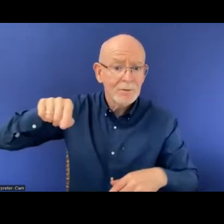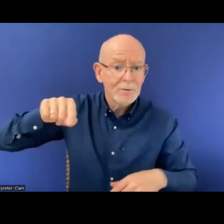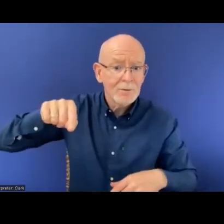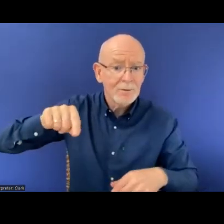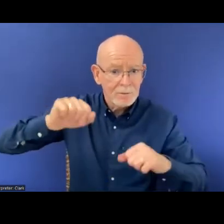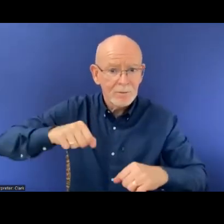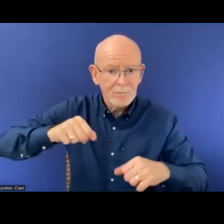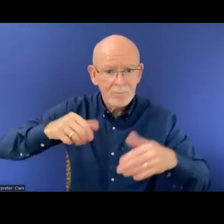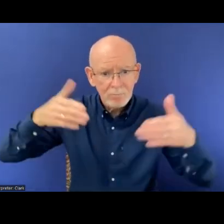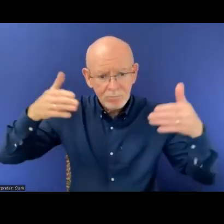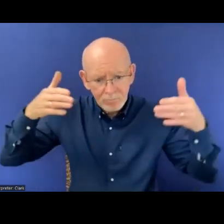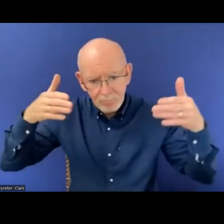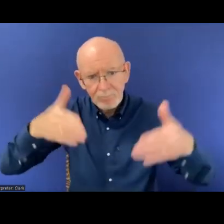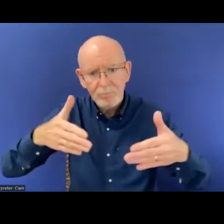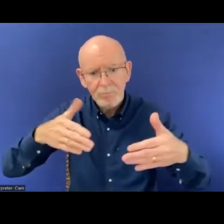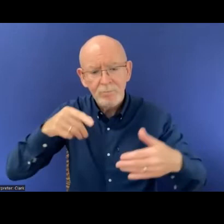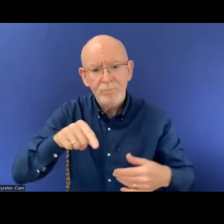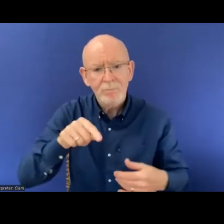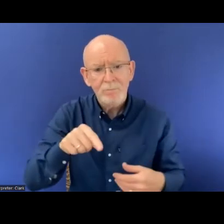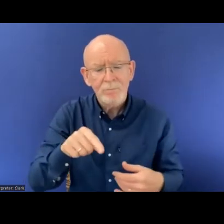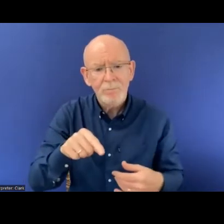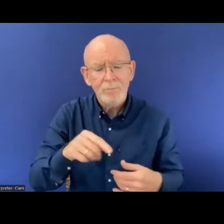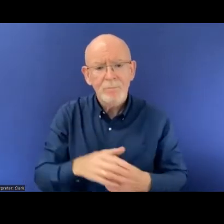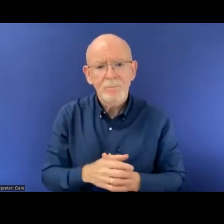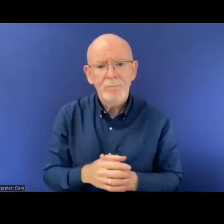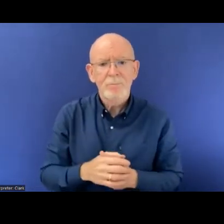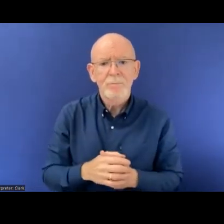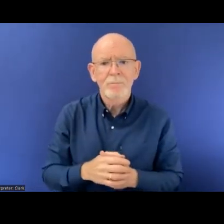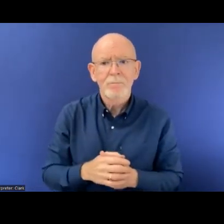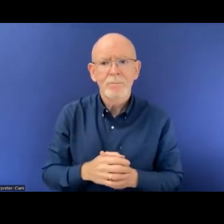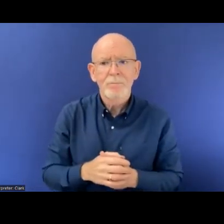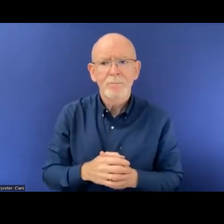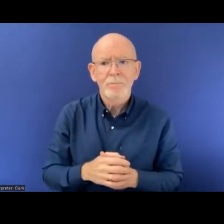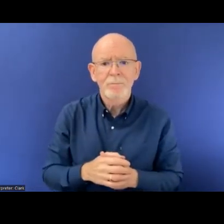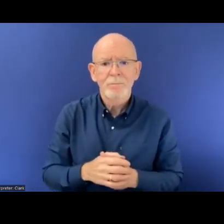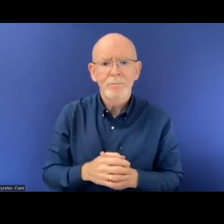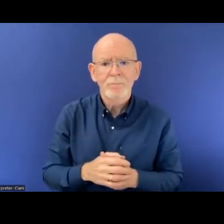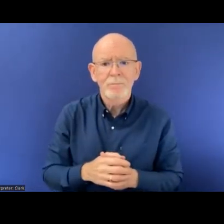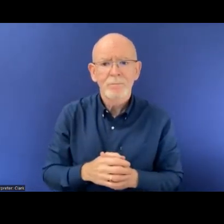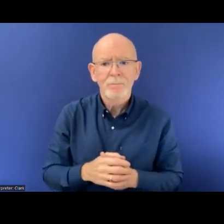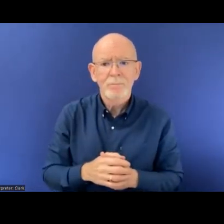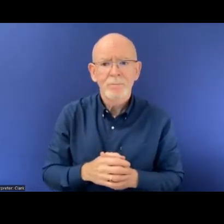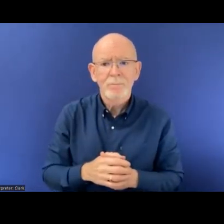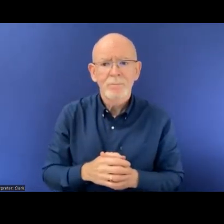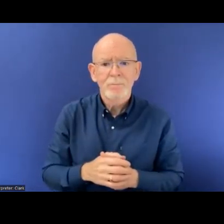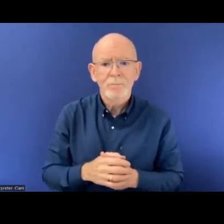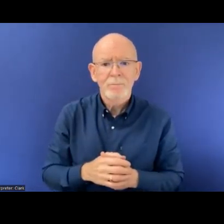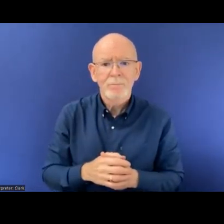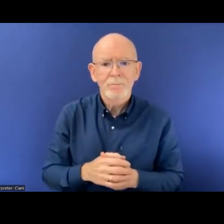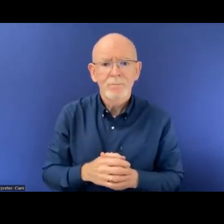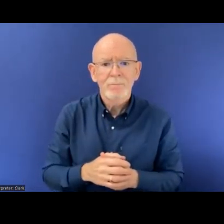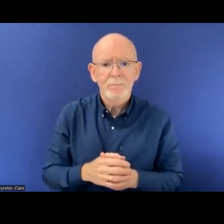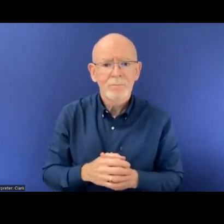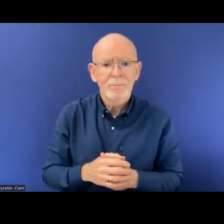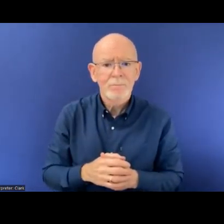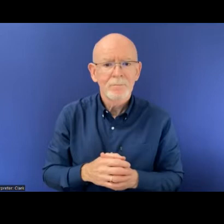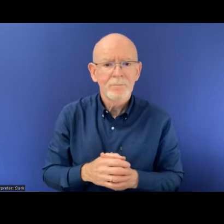once again, this is to focus our attention on a once in a generation crisis we are facing in